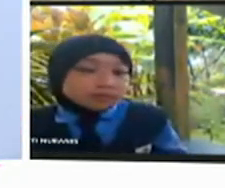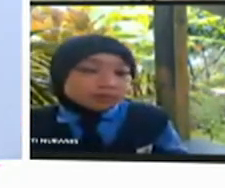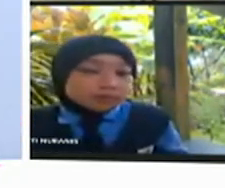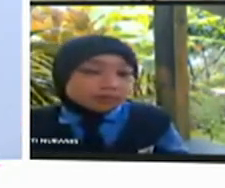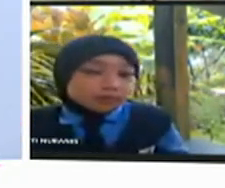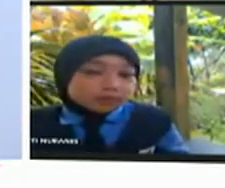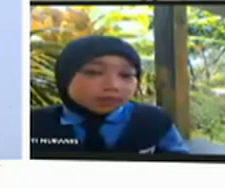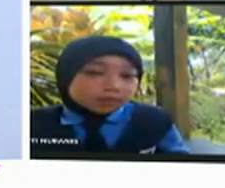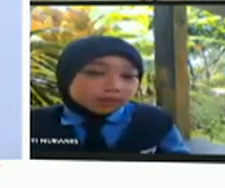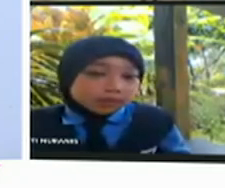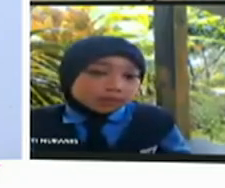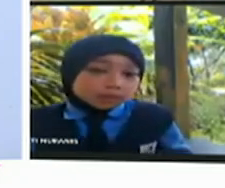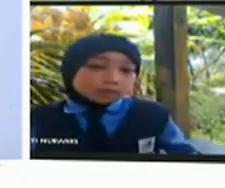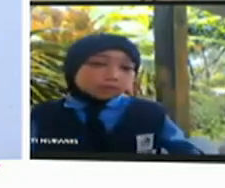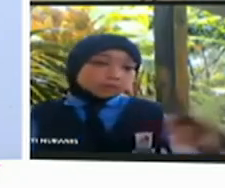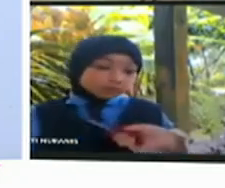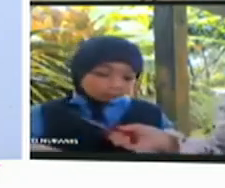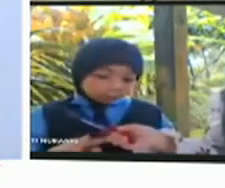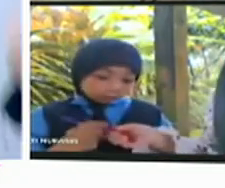Now.